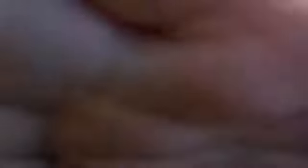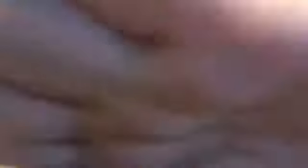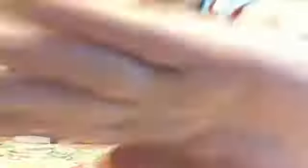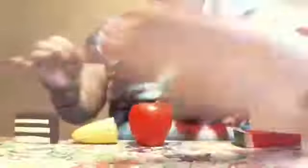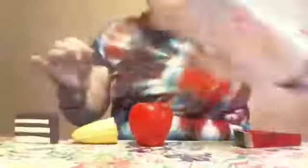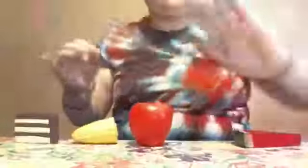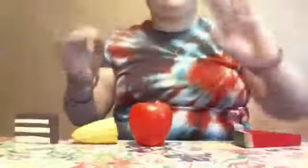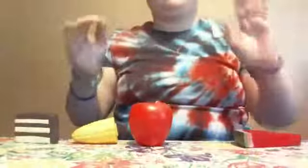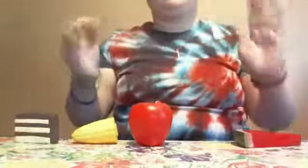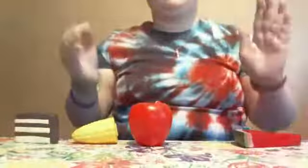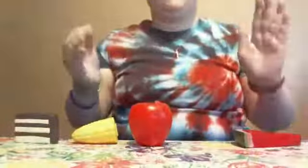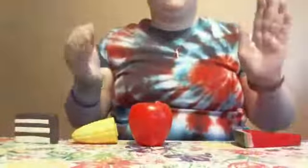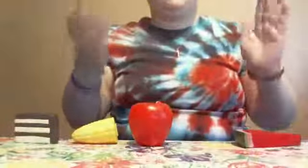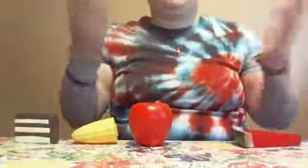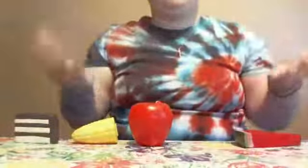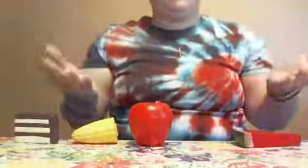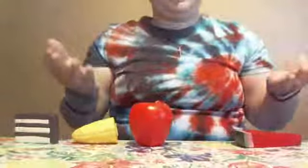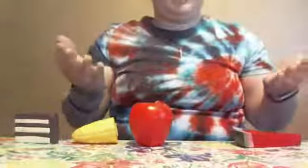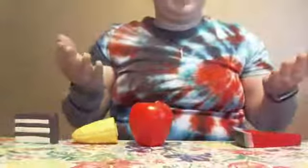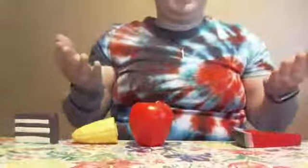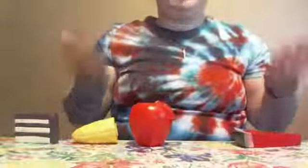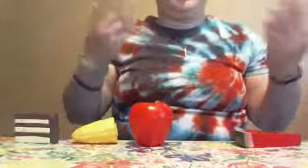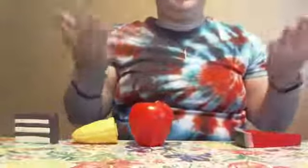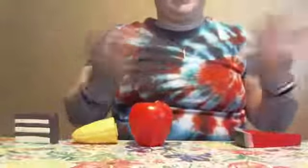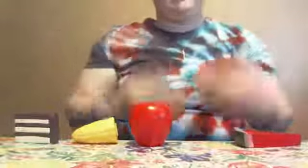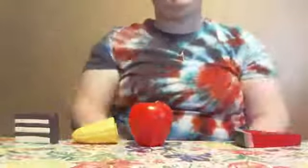All right. Which one did I take away?